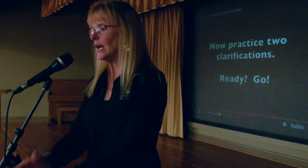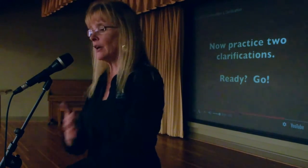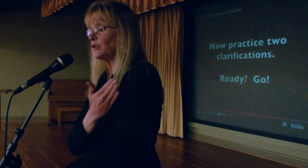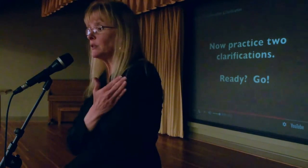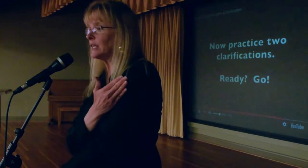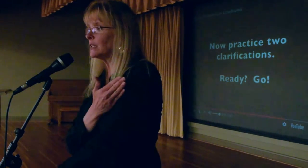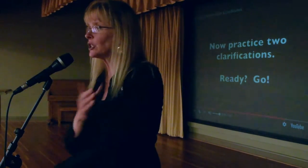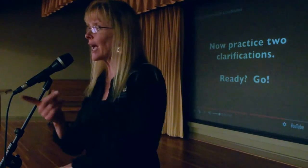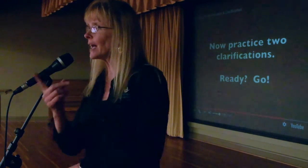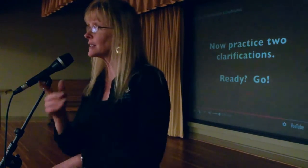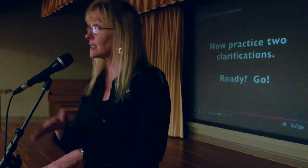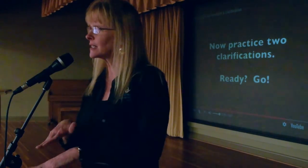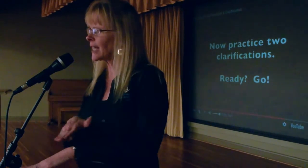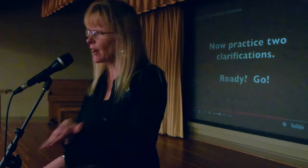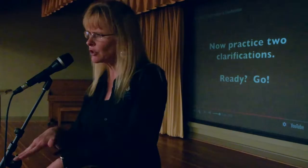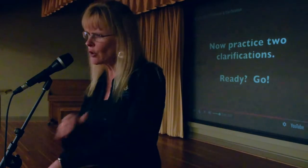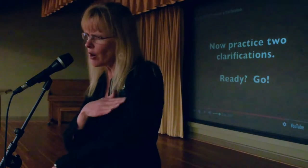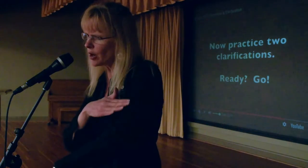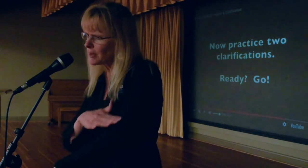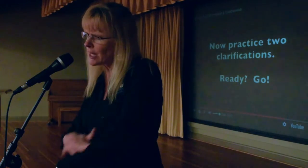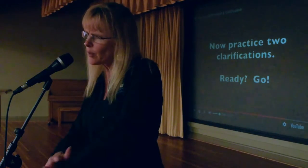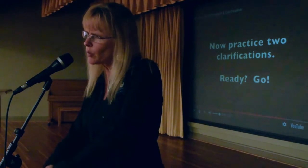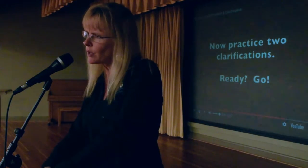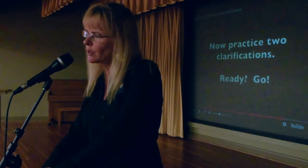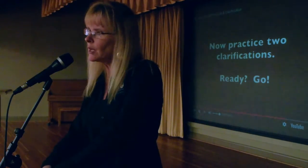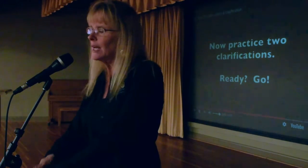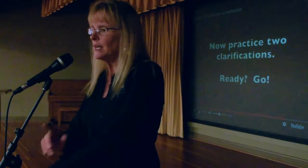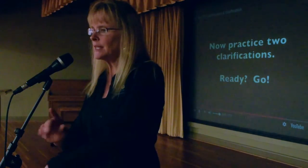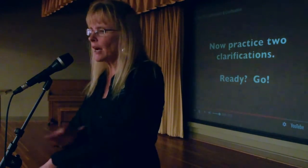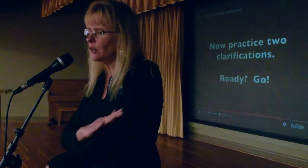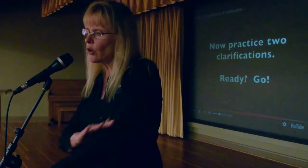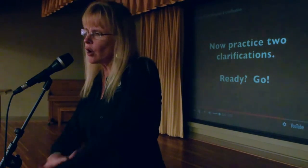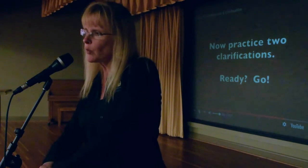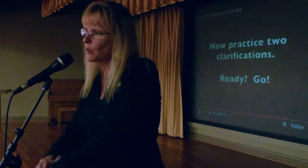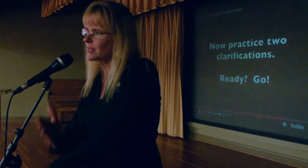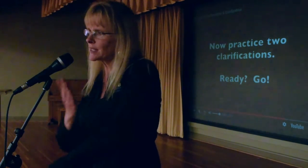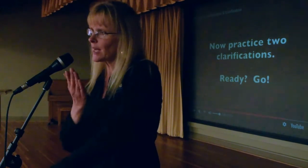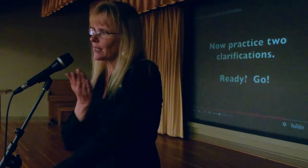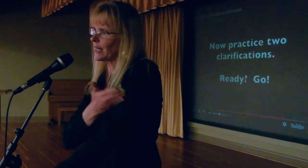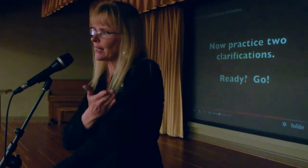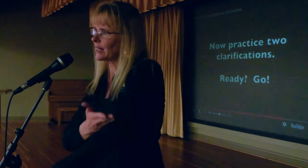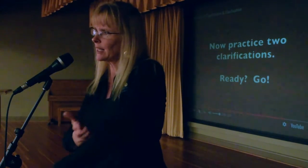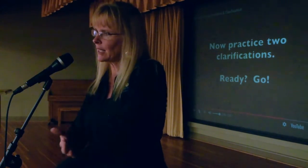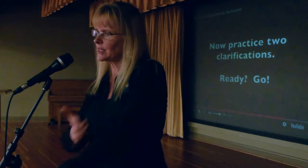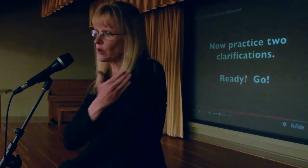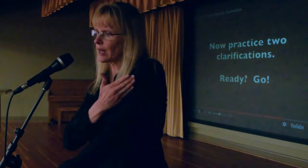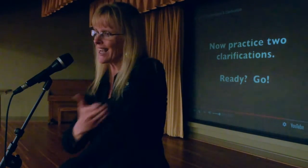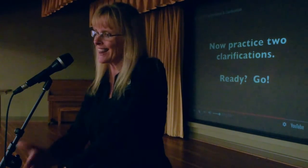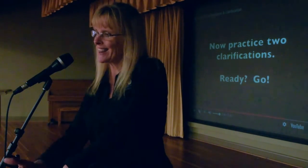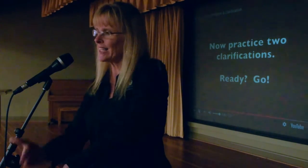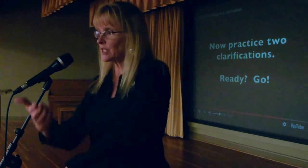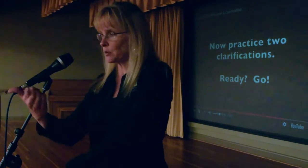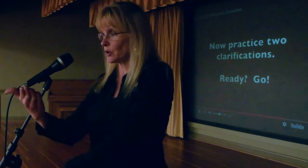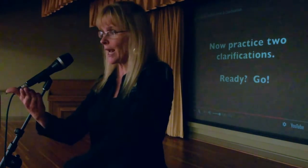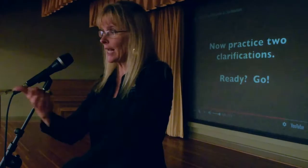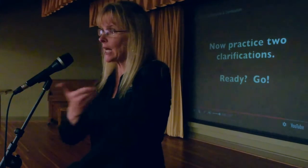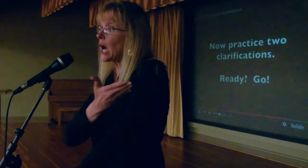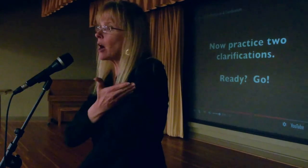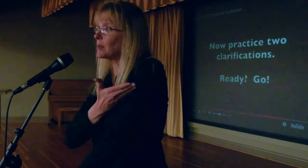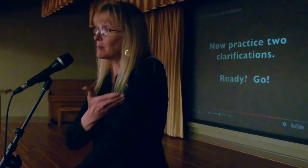If you did, she asked, is down your arm another word? Down your arm with a sign like this or like this with your hand up, it